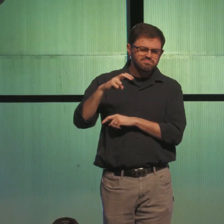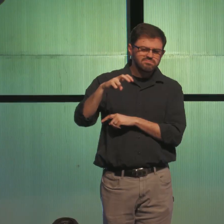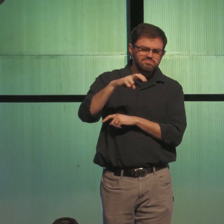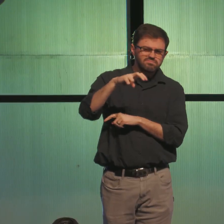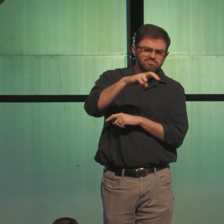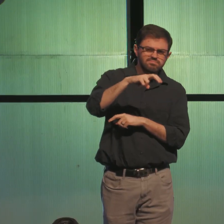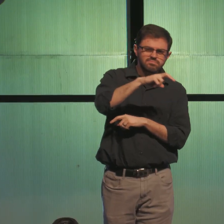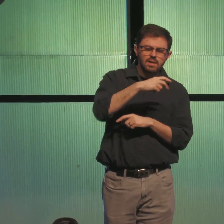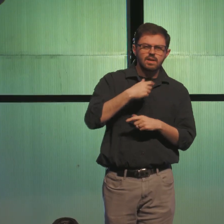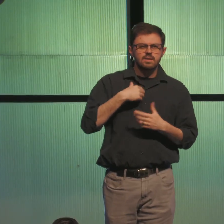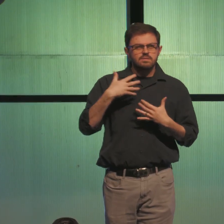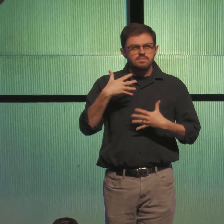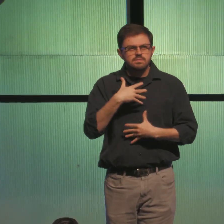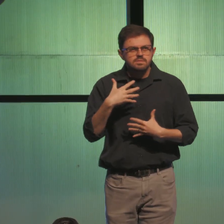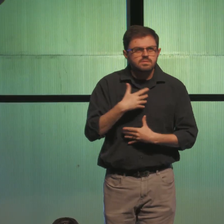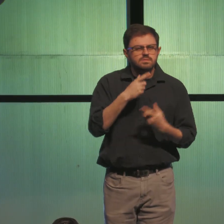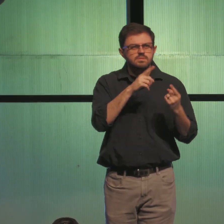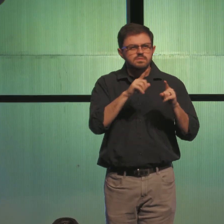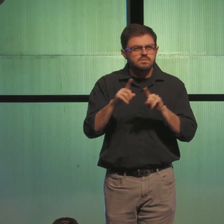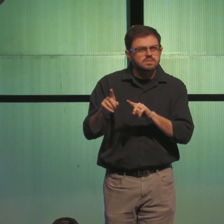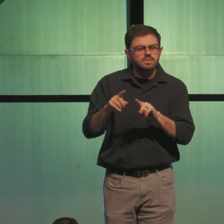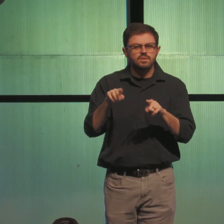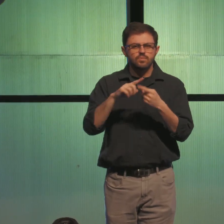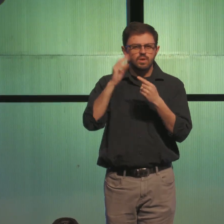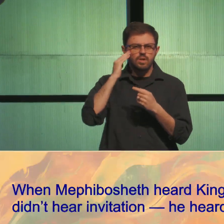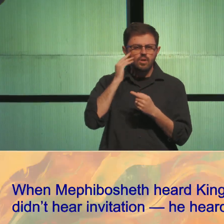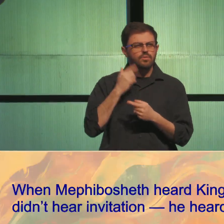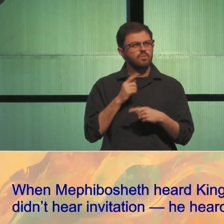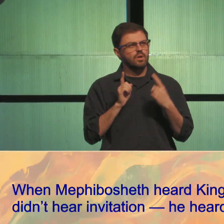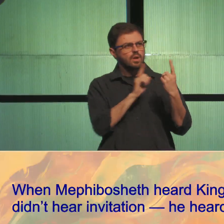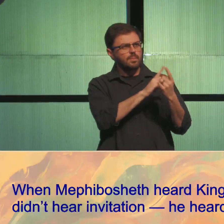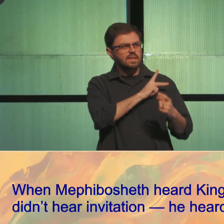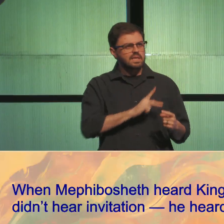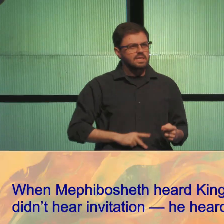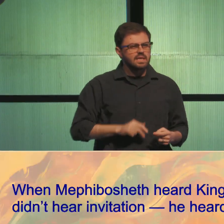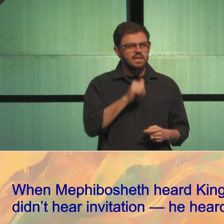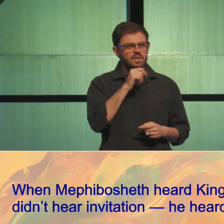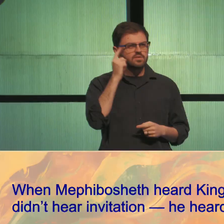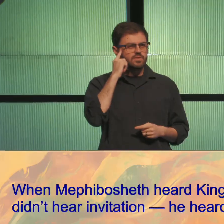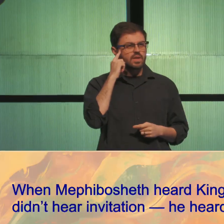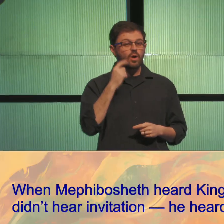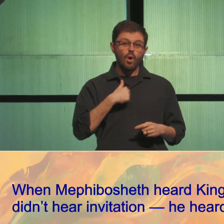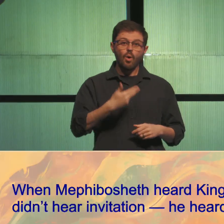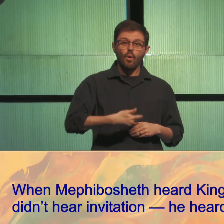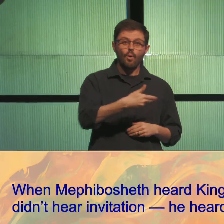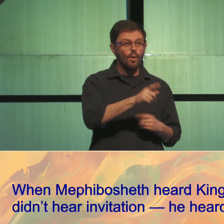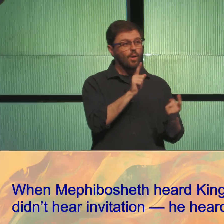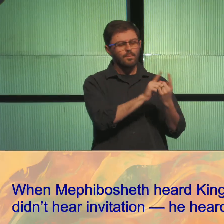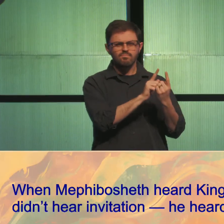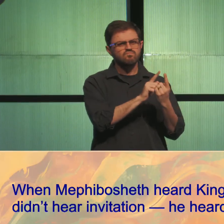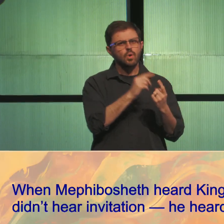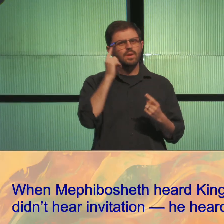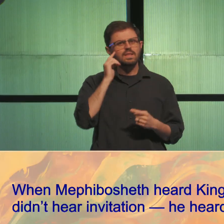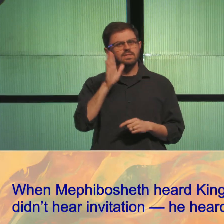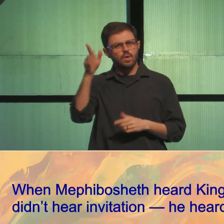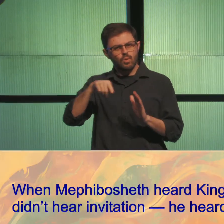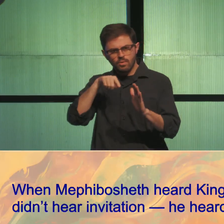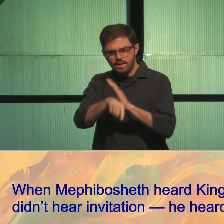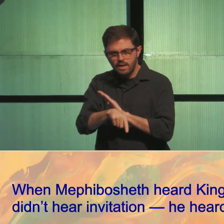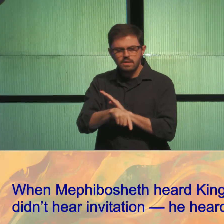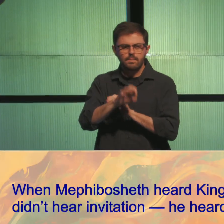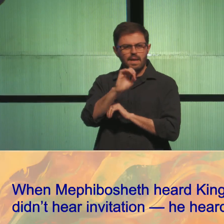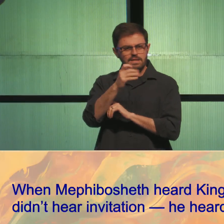happen. When he hears he's got to show up before the king, he doesn't hear invitation. He hears execution. I'm giving you these fill-ins. Come